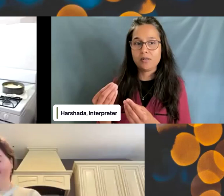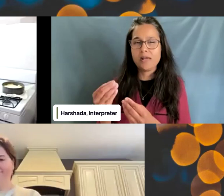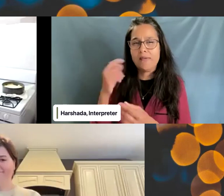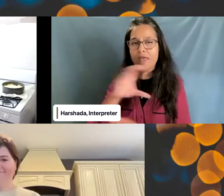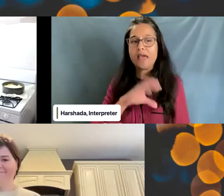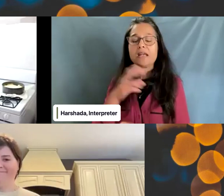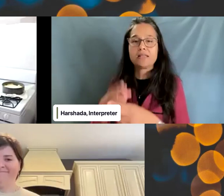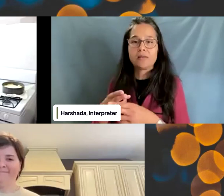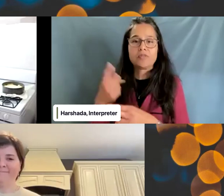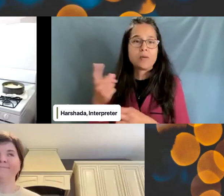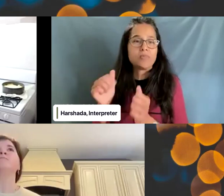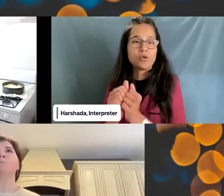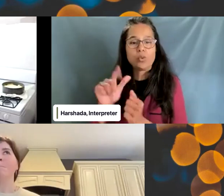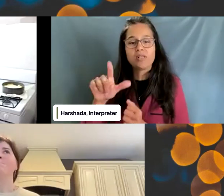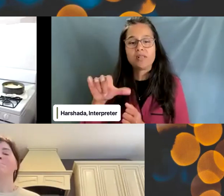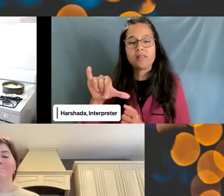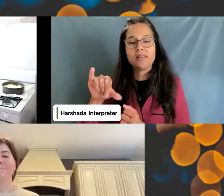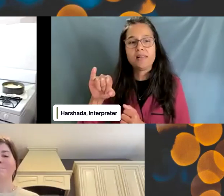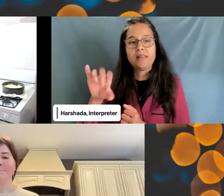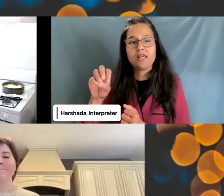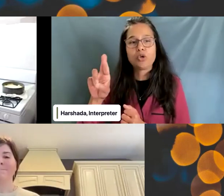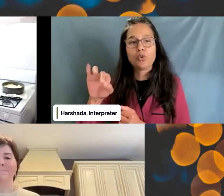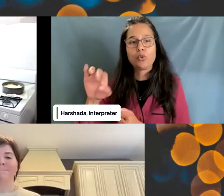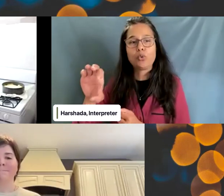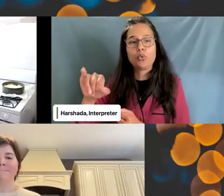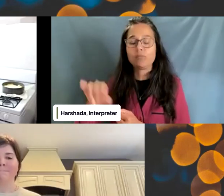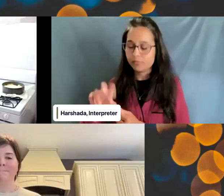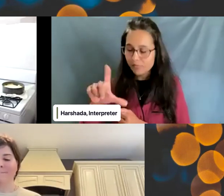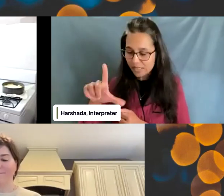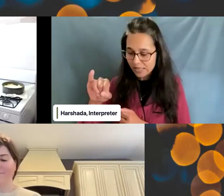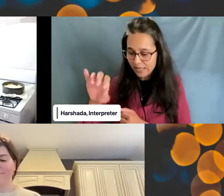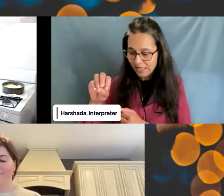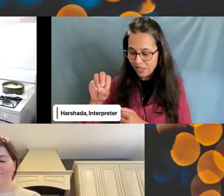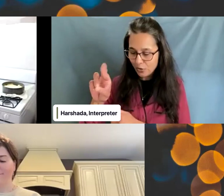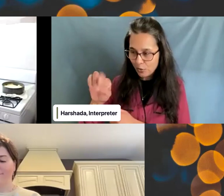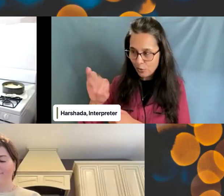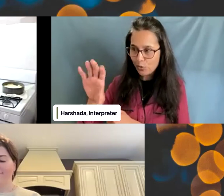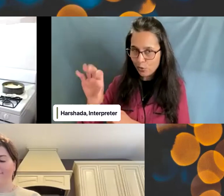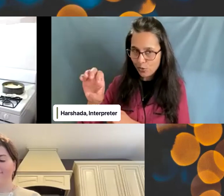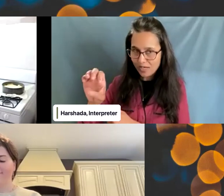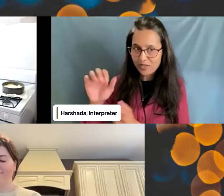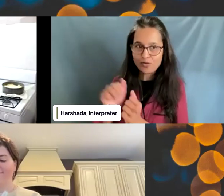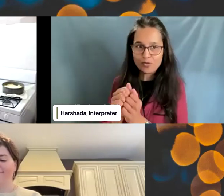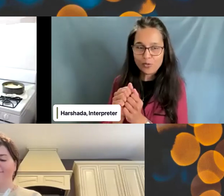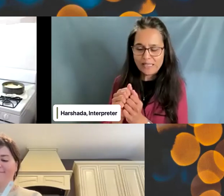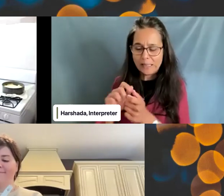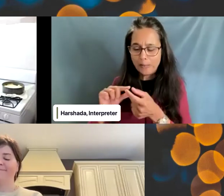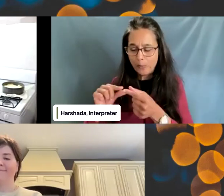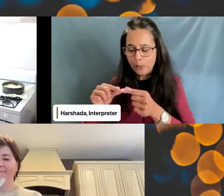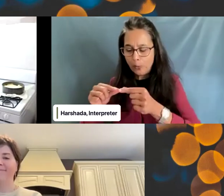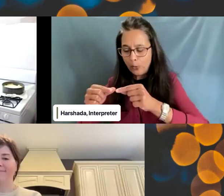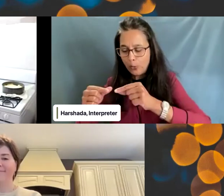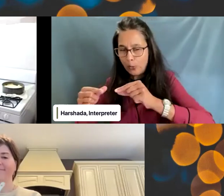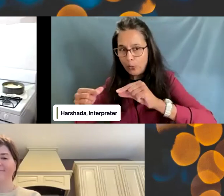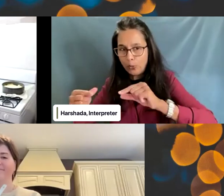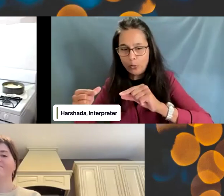something with licorice for this, the squiddy kind of krakeny kind of,